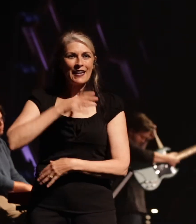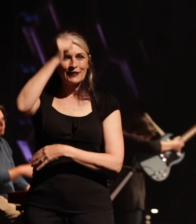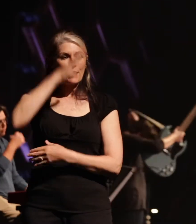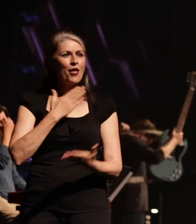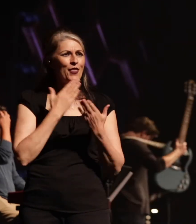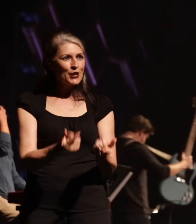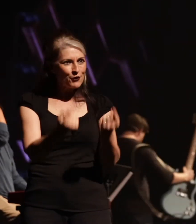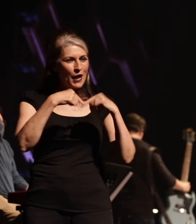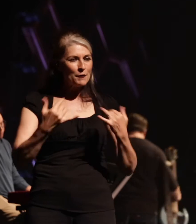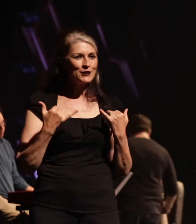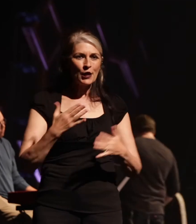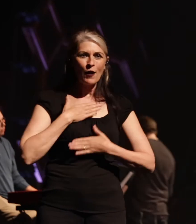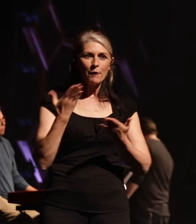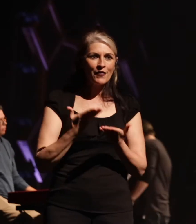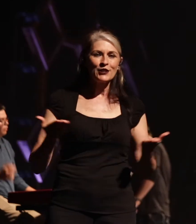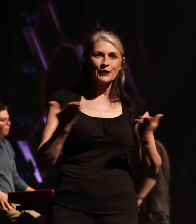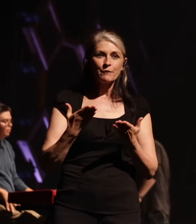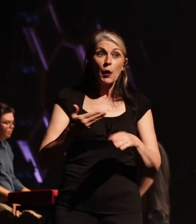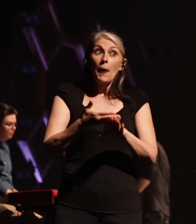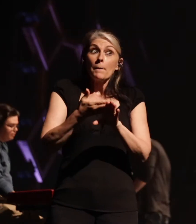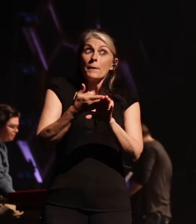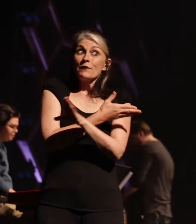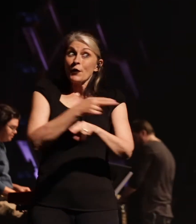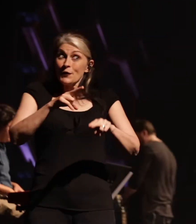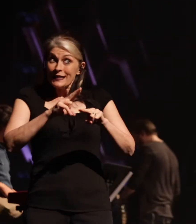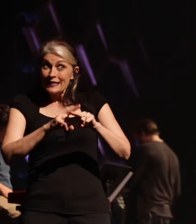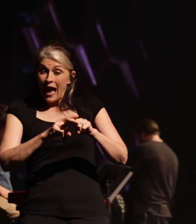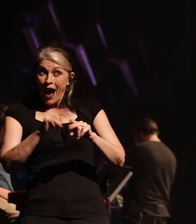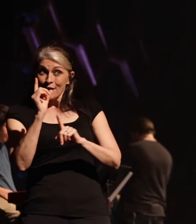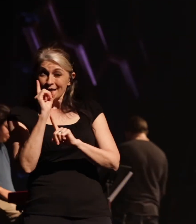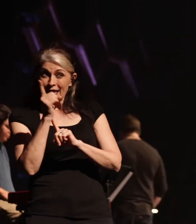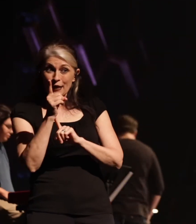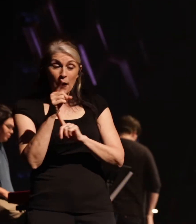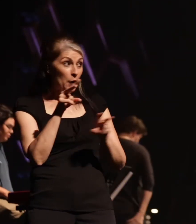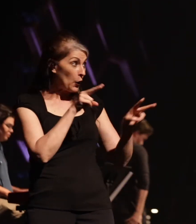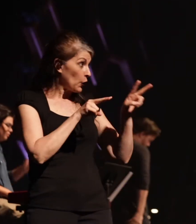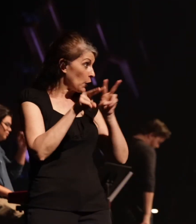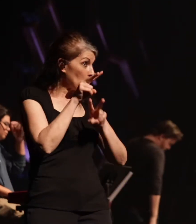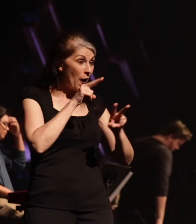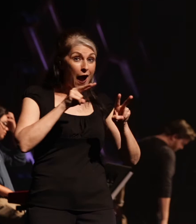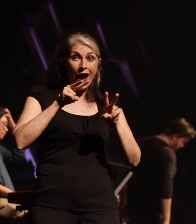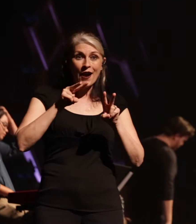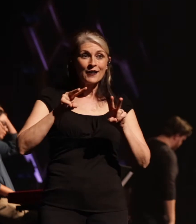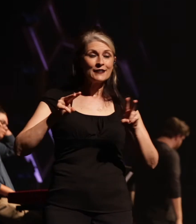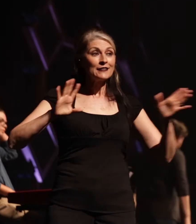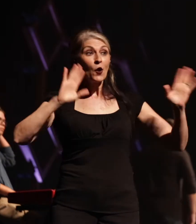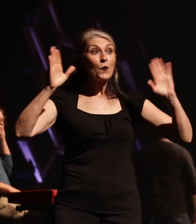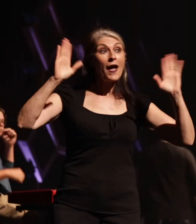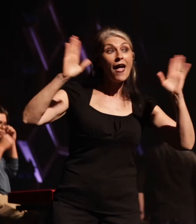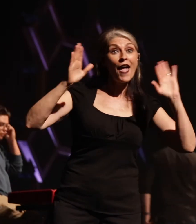Well, thank you for coming today. We are glad that you are here. Before you sit down, maybe just take a minute. Just look around at the people around you. Just give them a